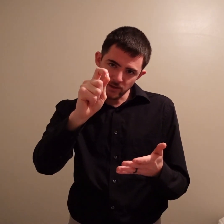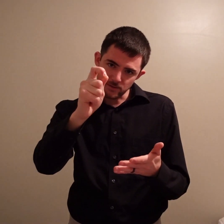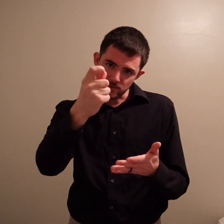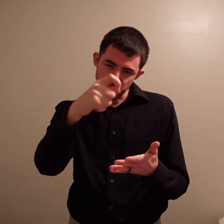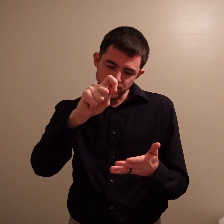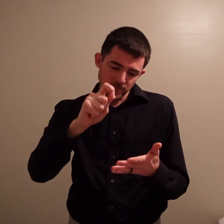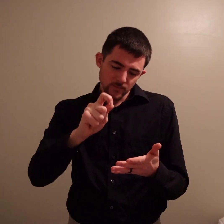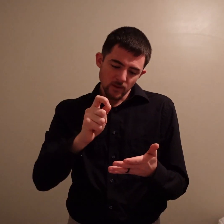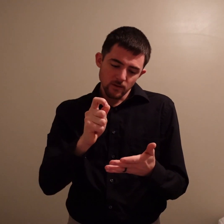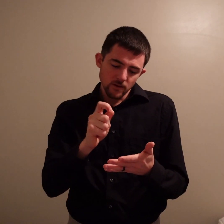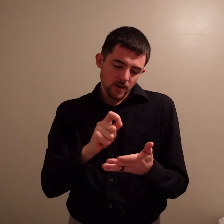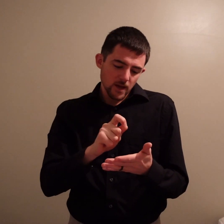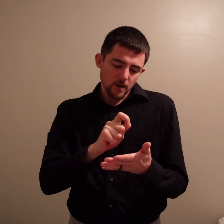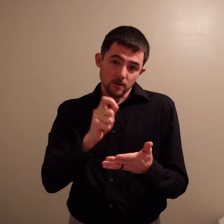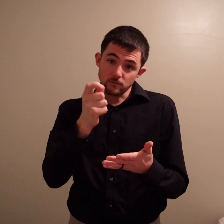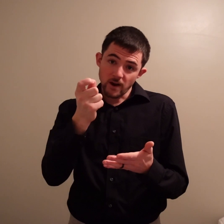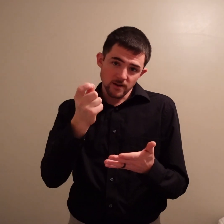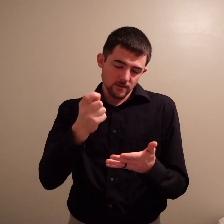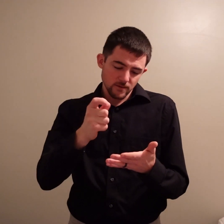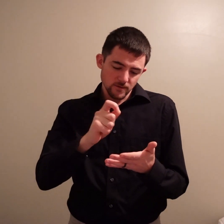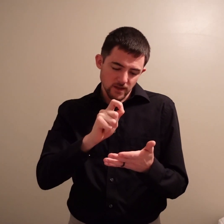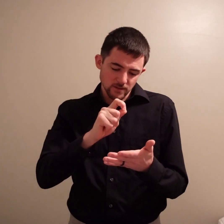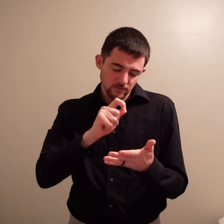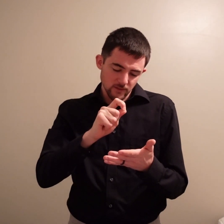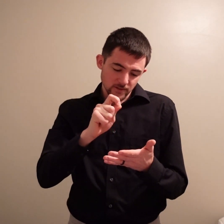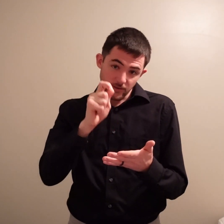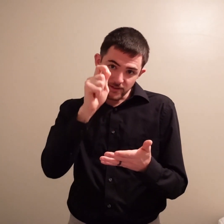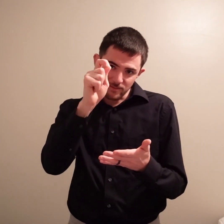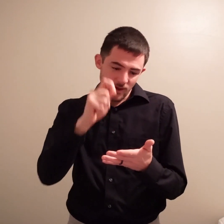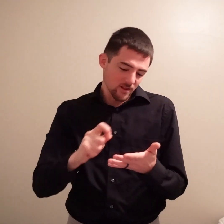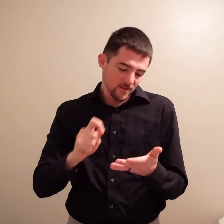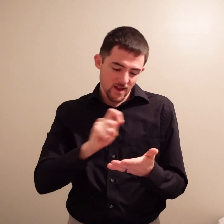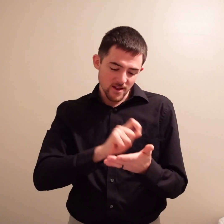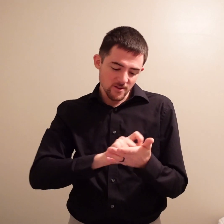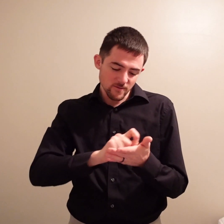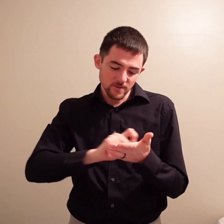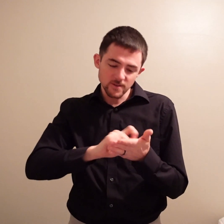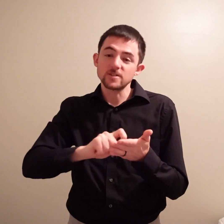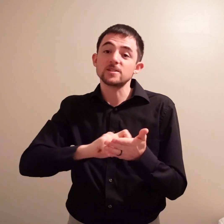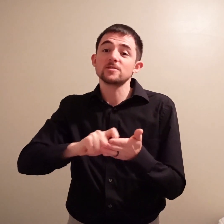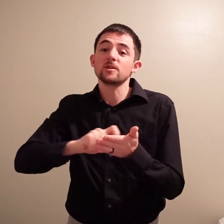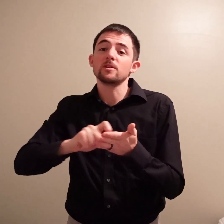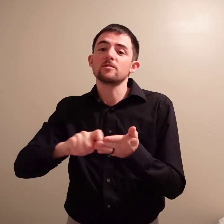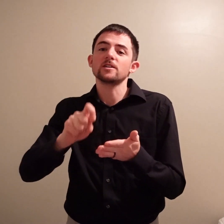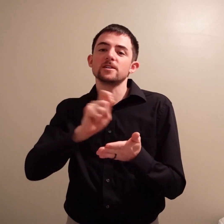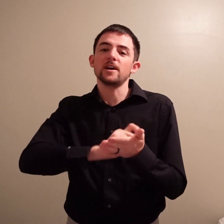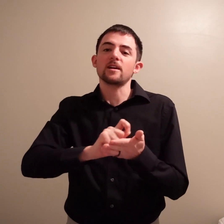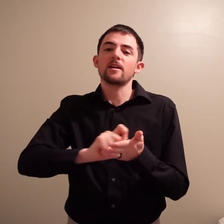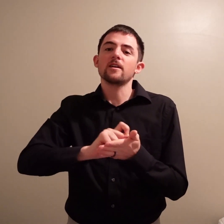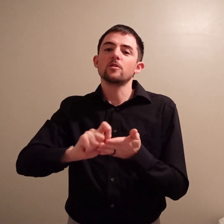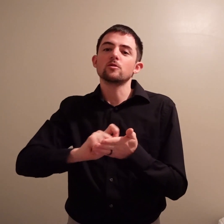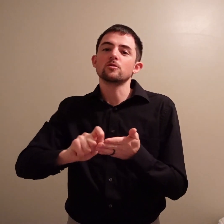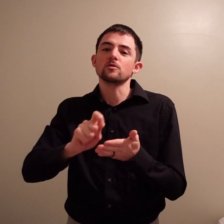pencil or a writing utensil that's very small, and you just scribble across your hand.